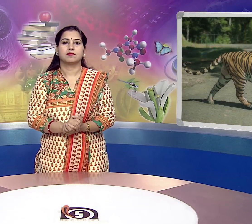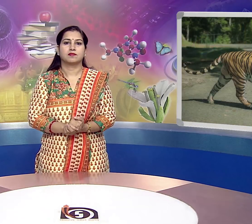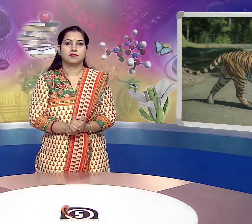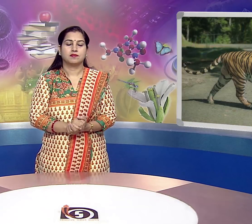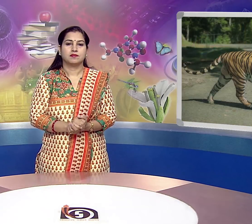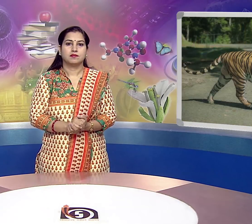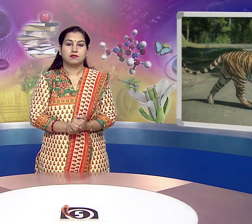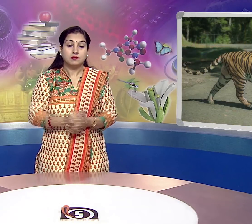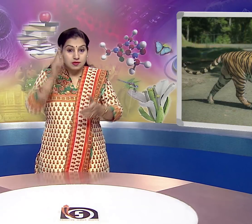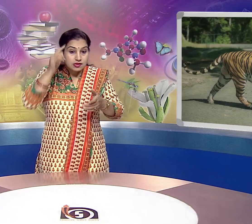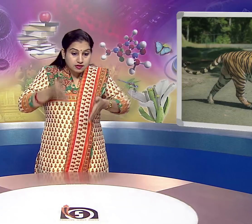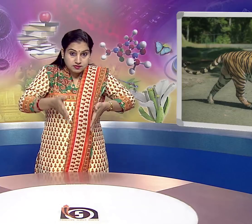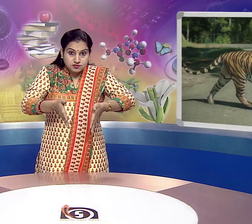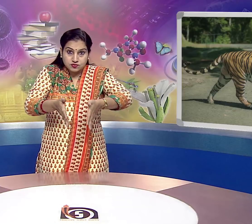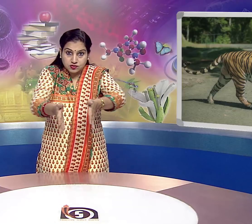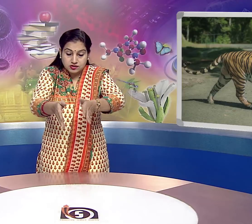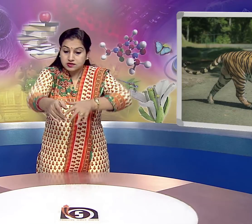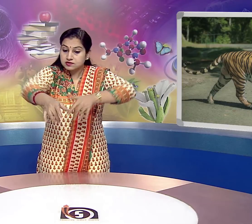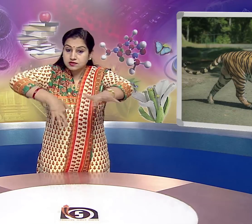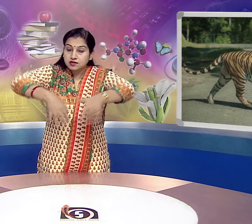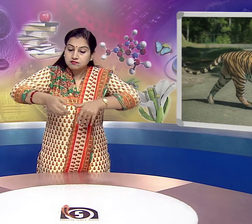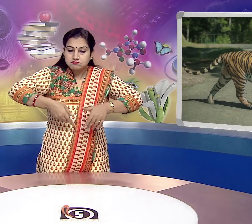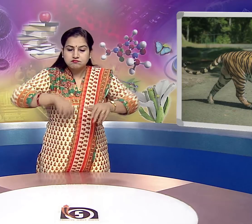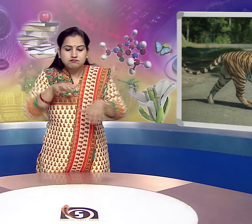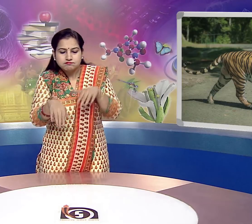in the streets of the city.